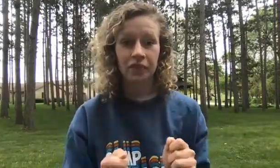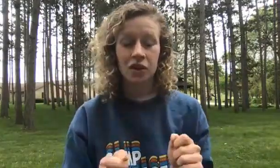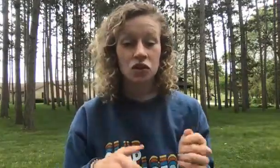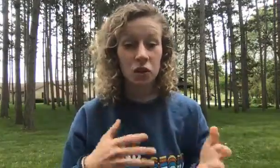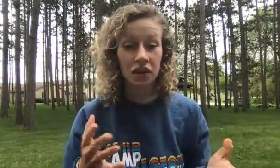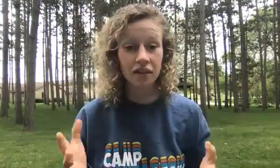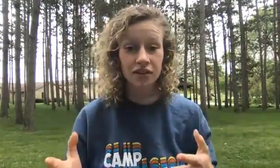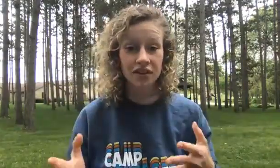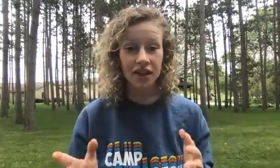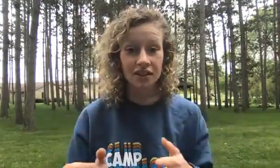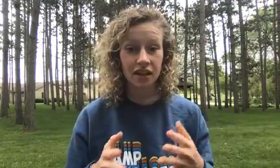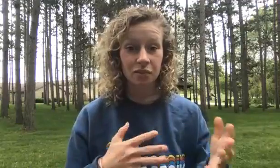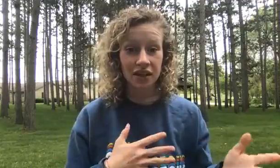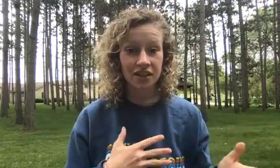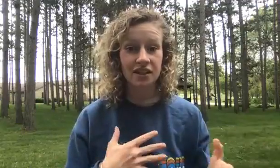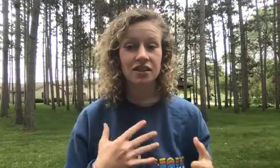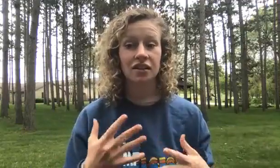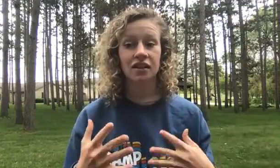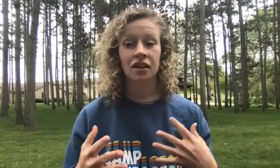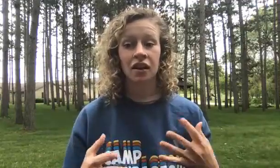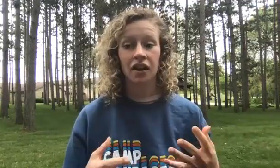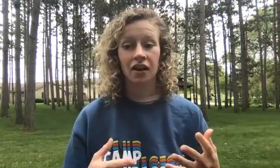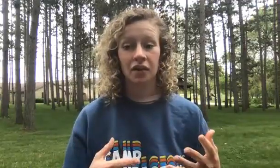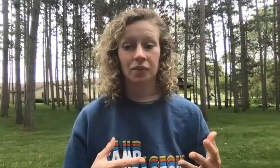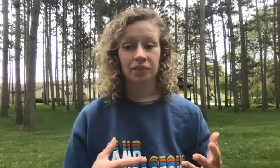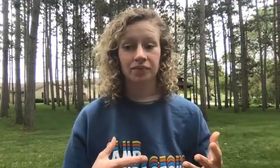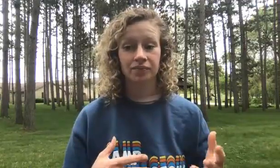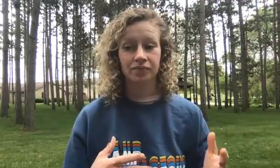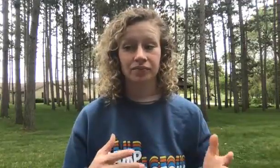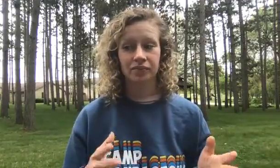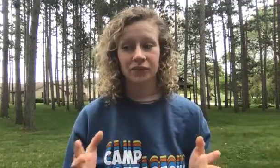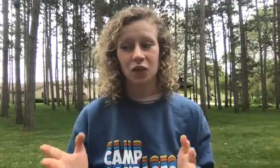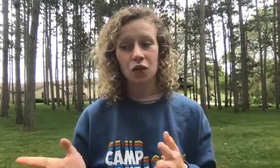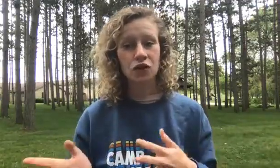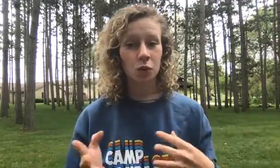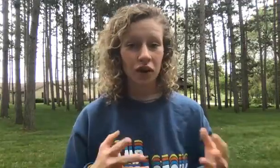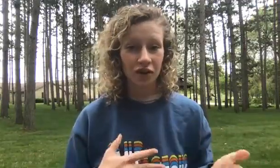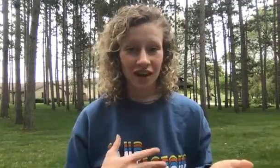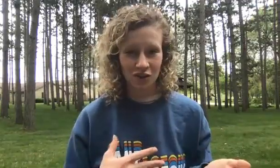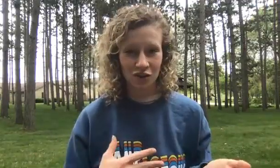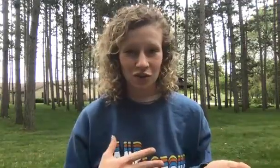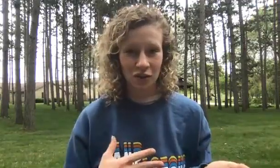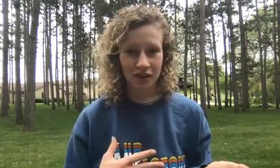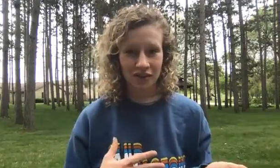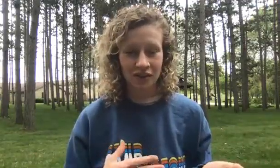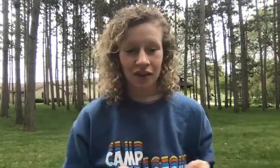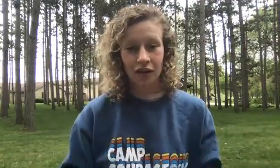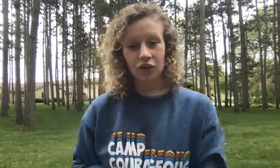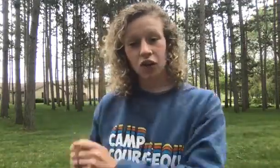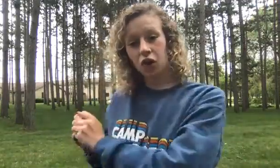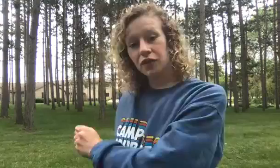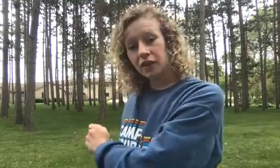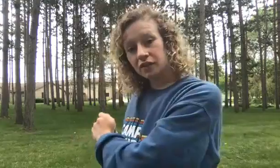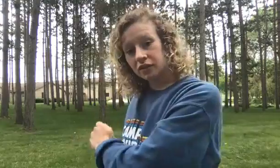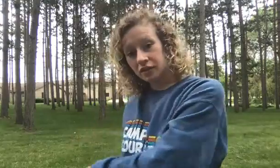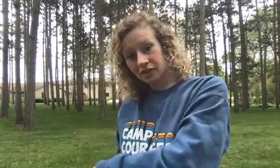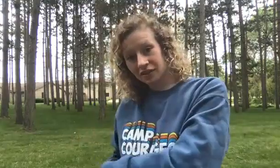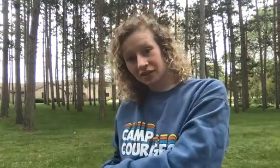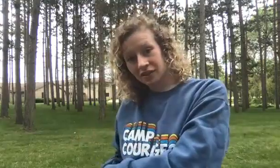so a lot of the signs kind of make sense and go to what you're actually doing. If you're golfing,